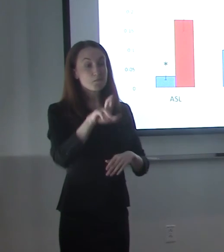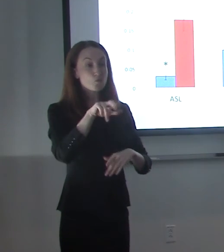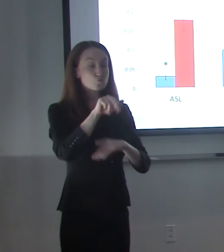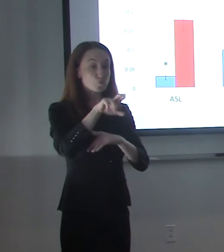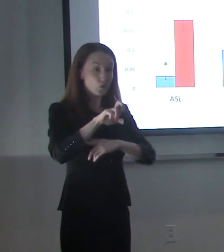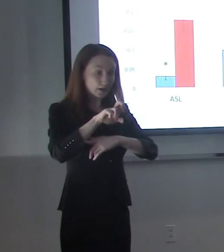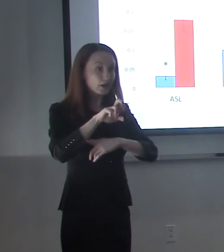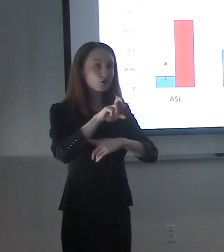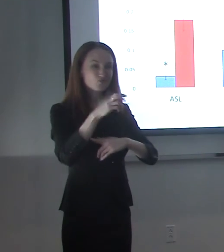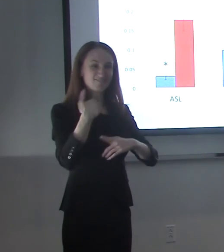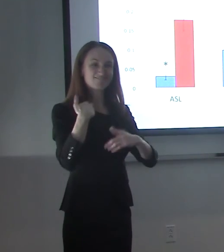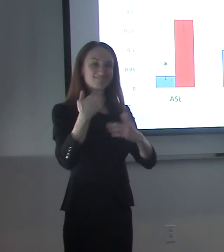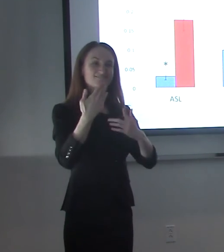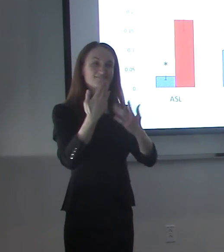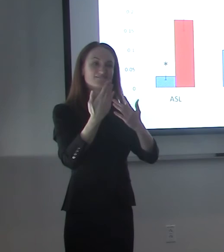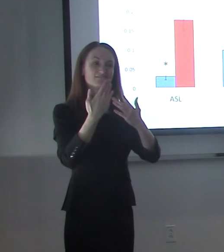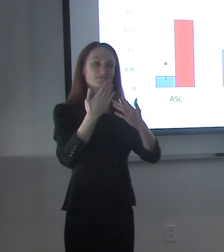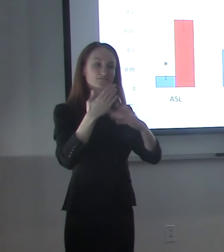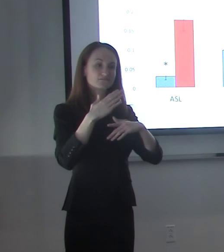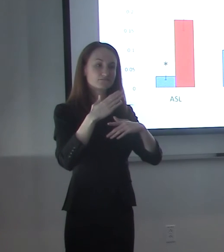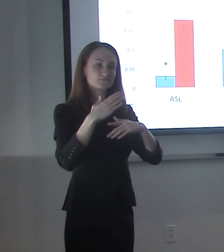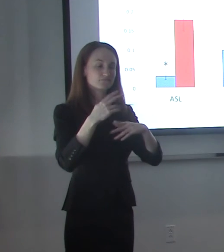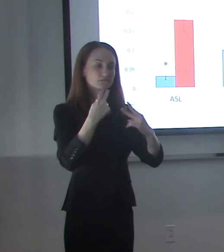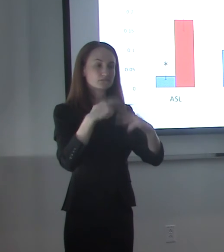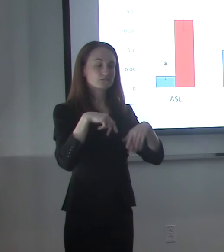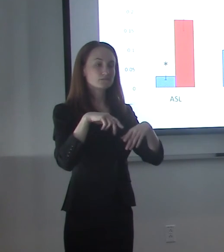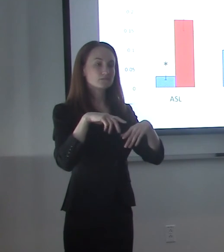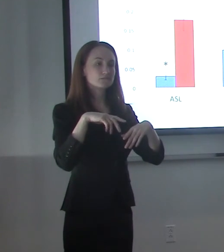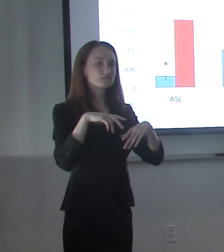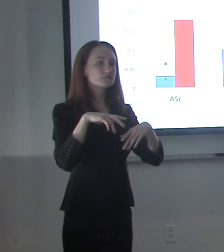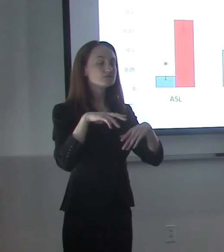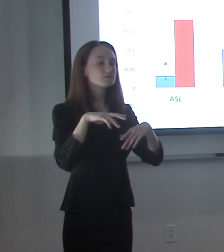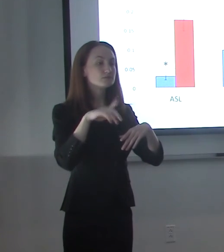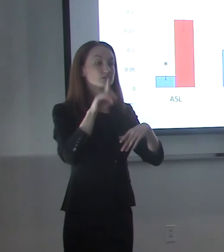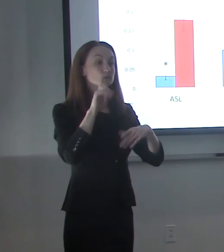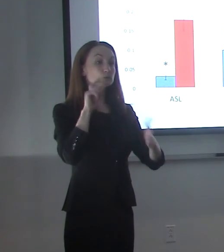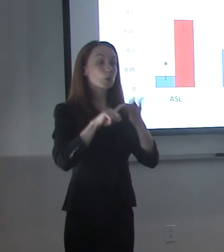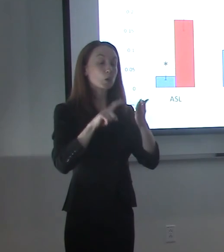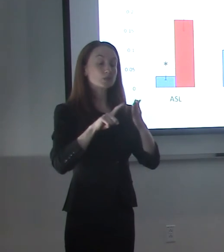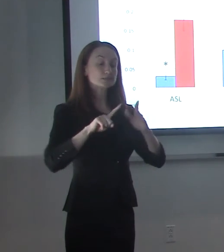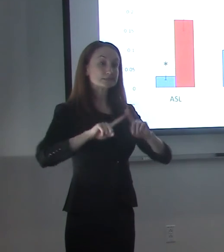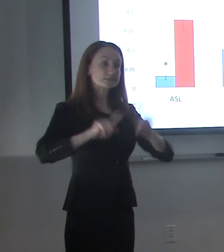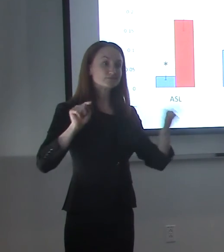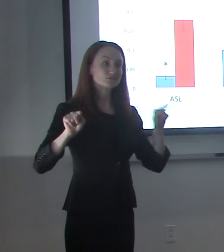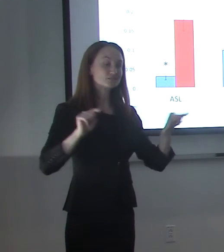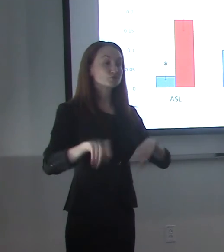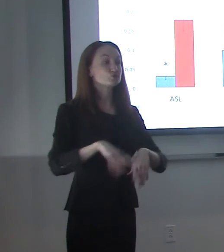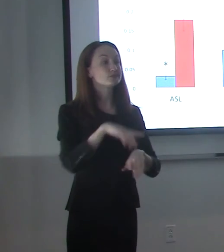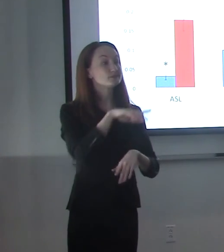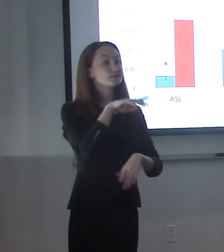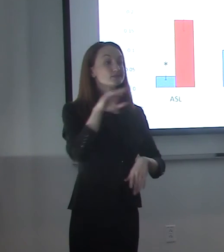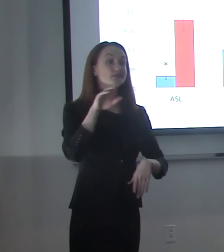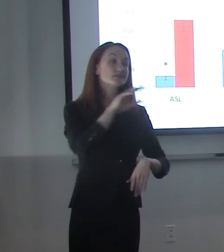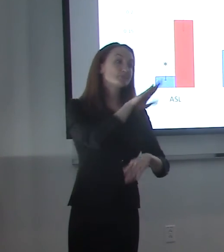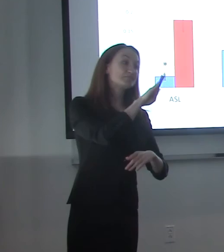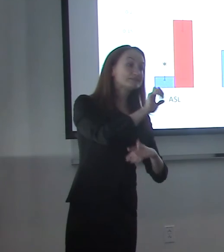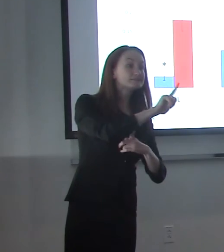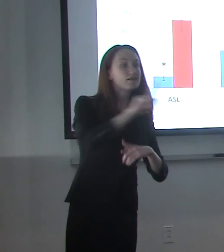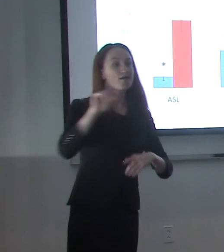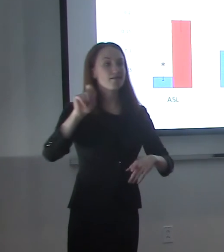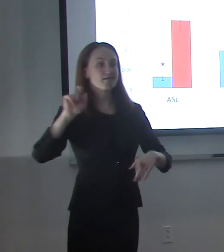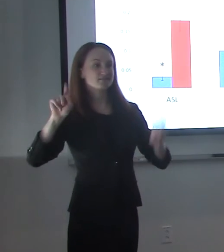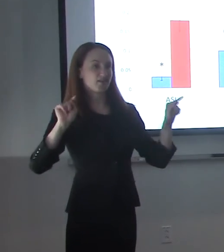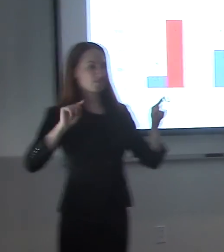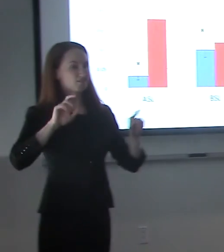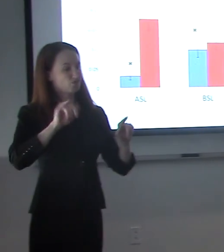no-agent clause. And you see a significant difference between the BSL and the ASL in